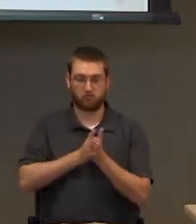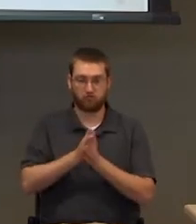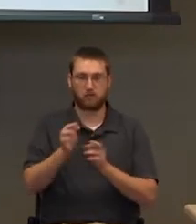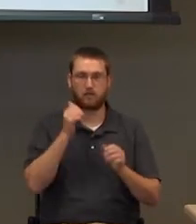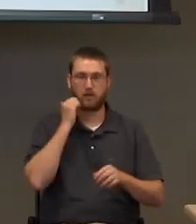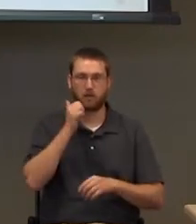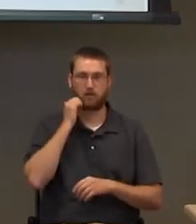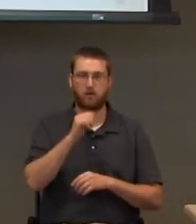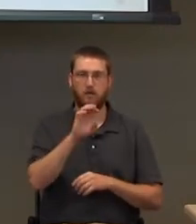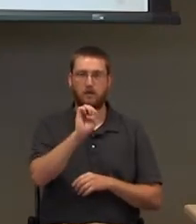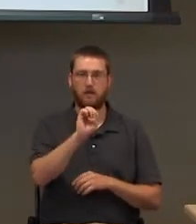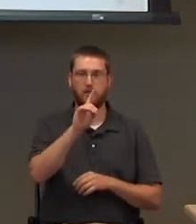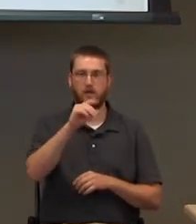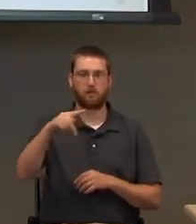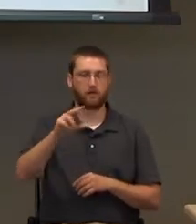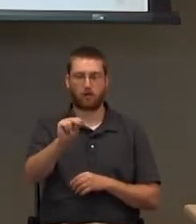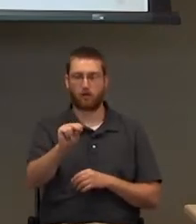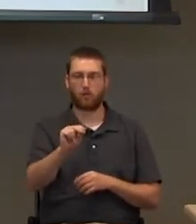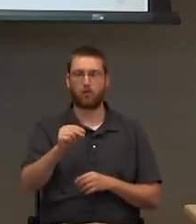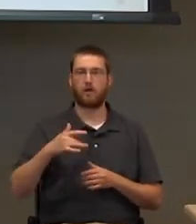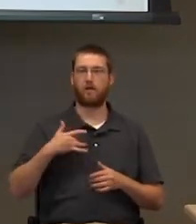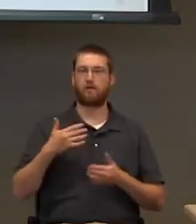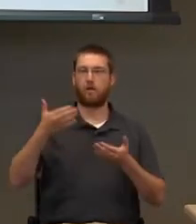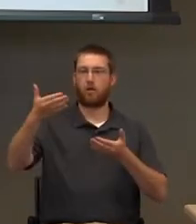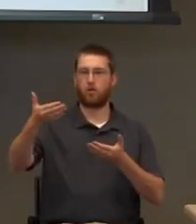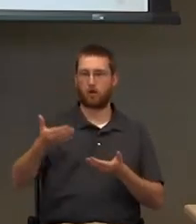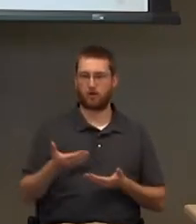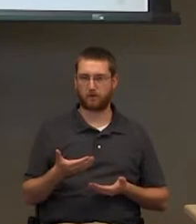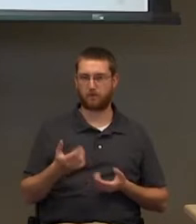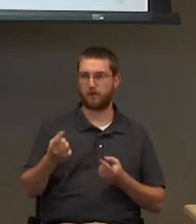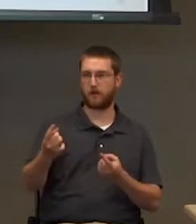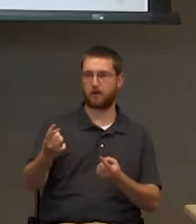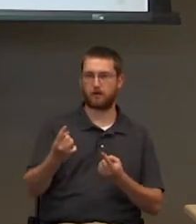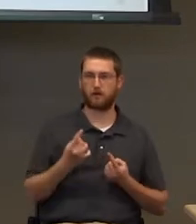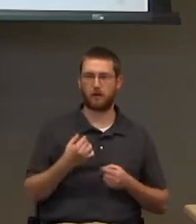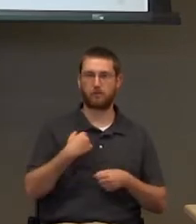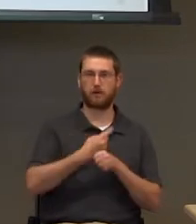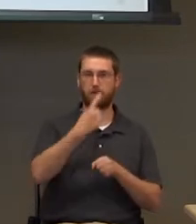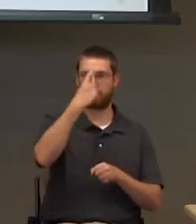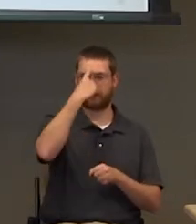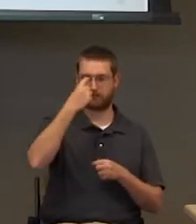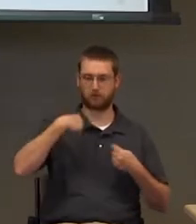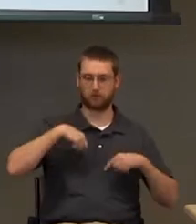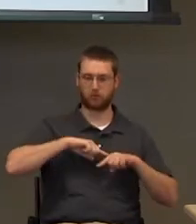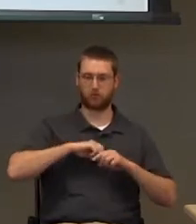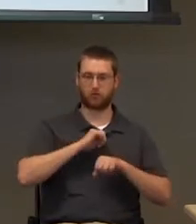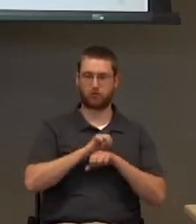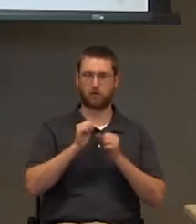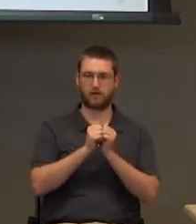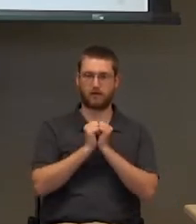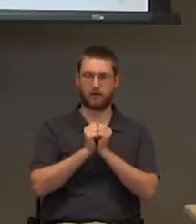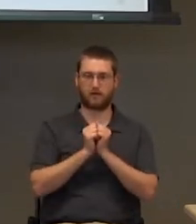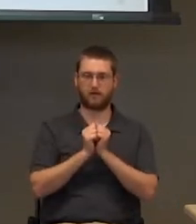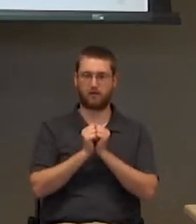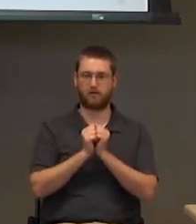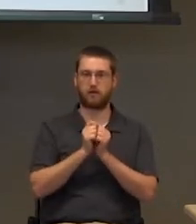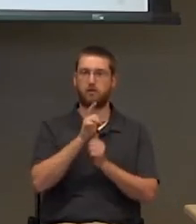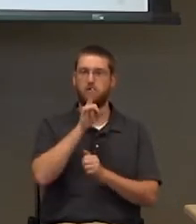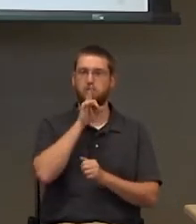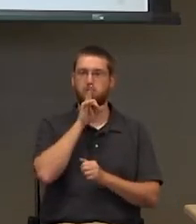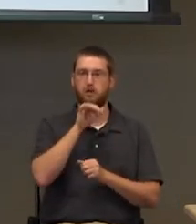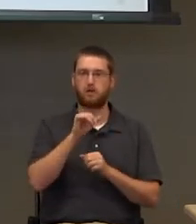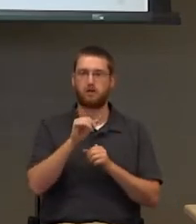to be able to come and participate and feel welcome. They need to know that when it makes sense, we're going to work together. But once again, to